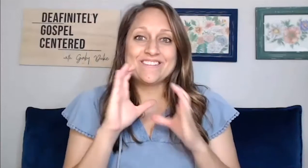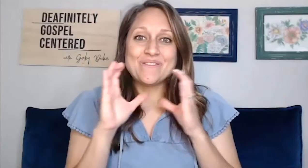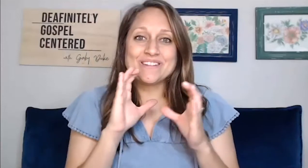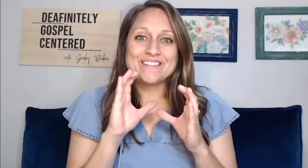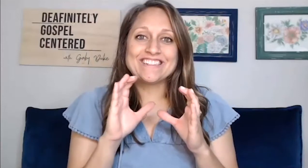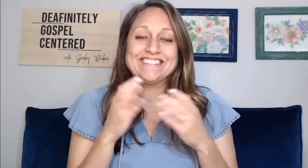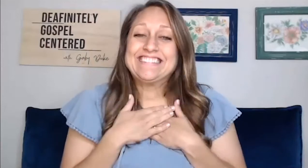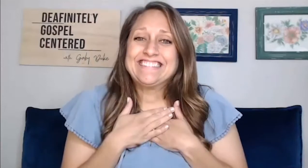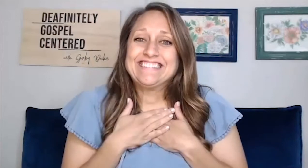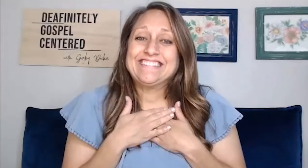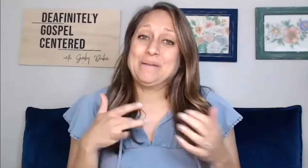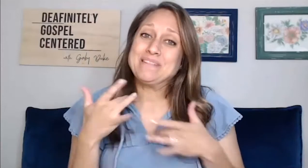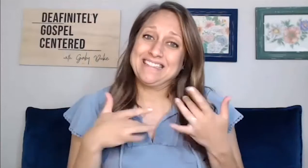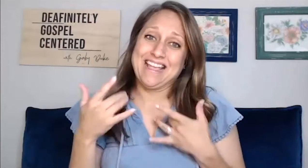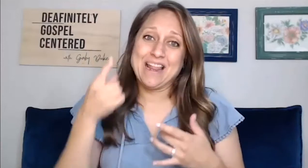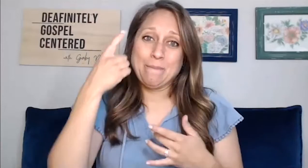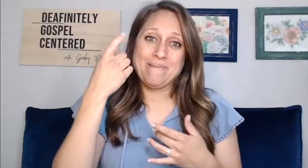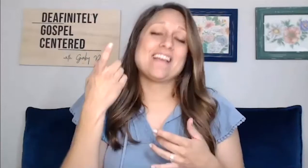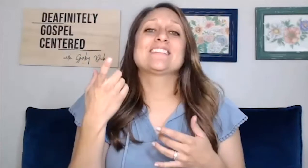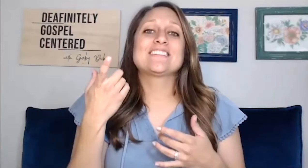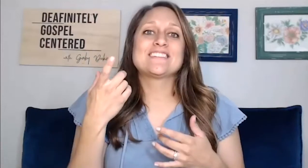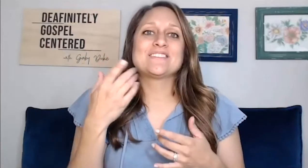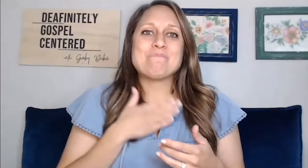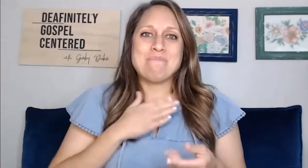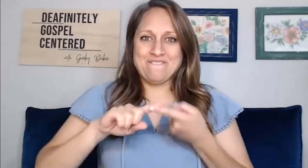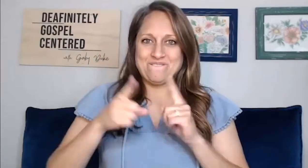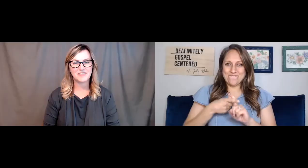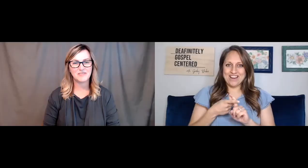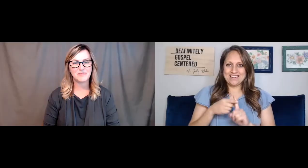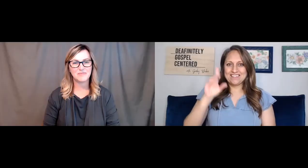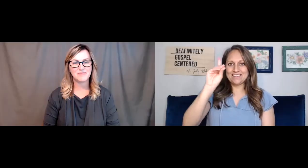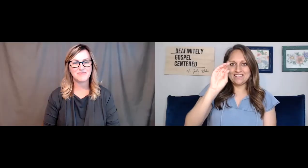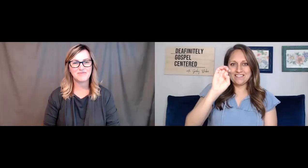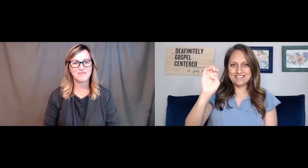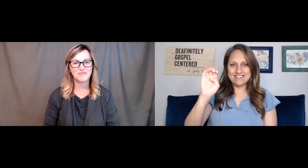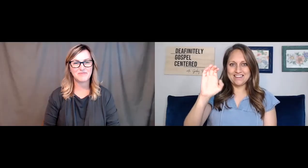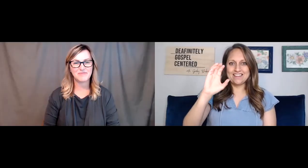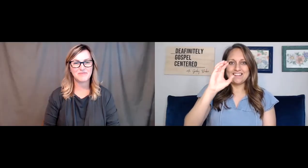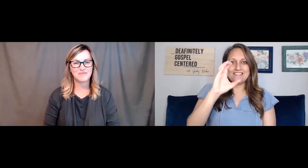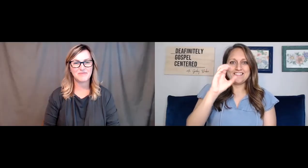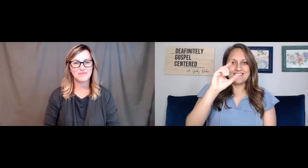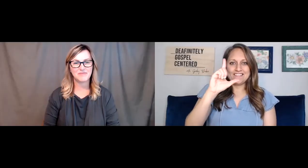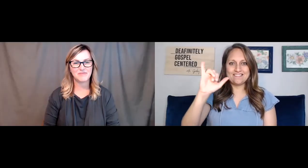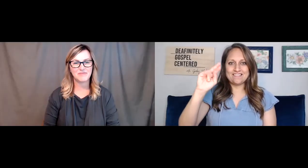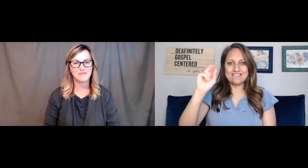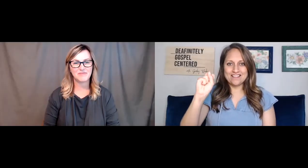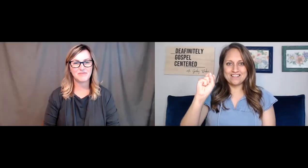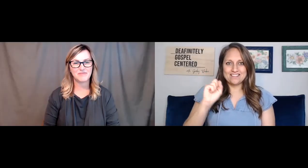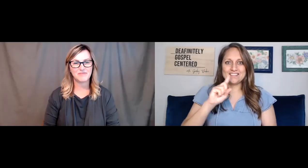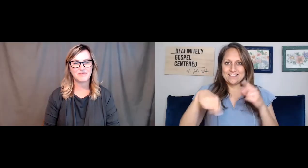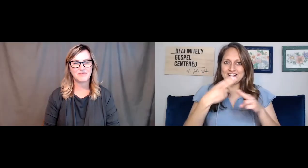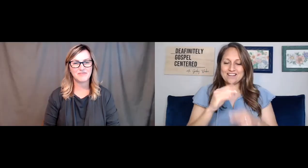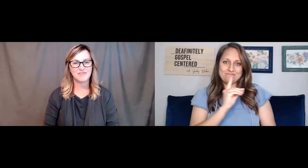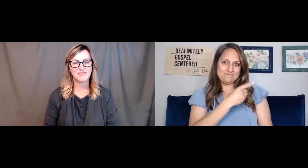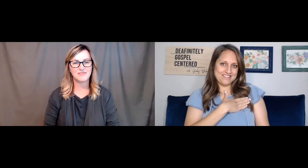conversation I'm just so excited for. It's going to be with my dear friend, Dee Collins, and we're